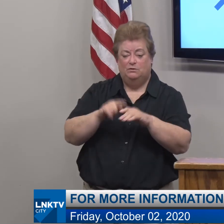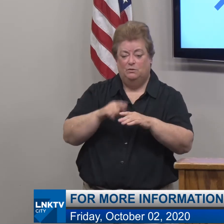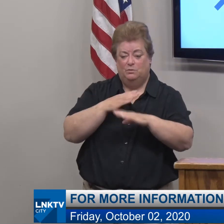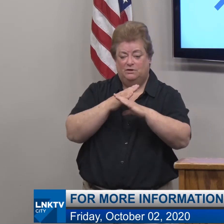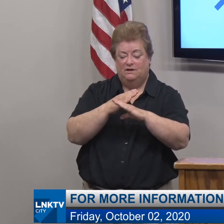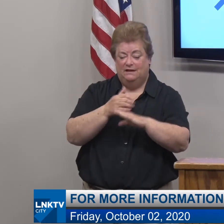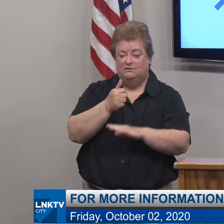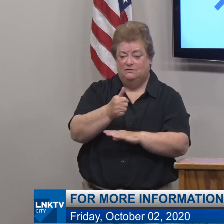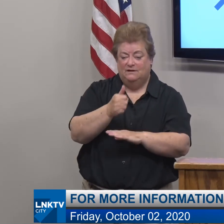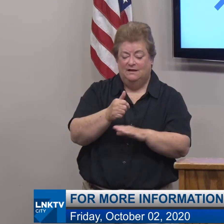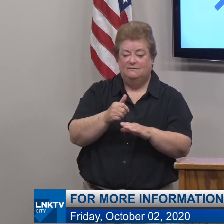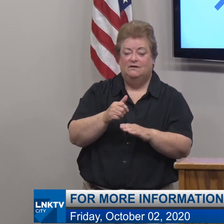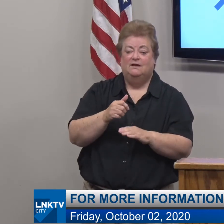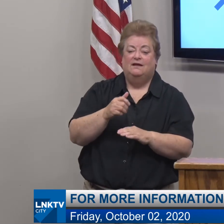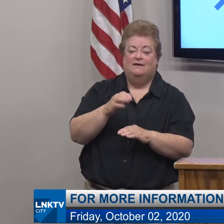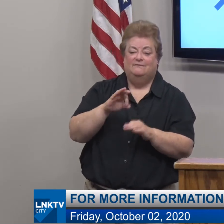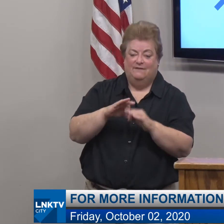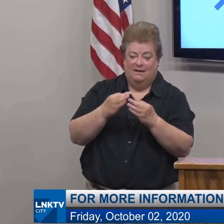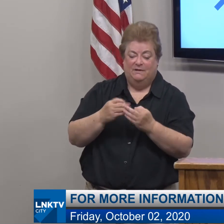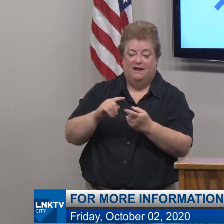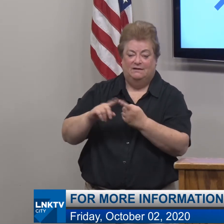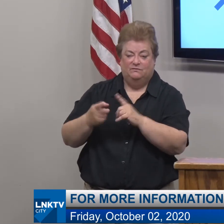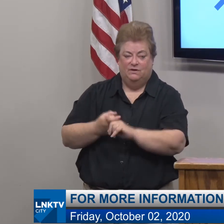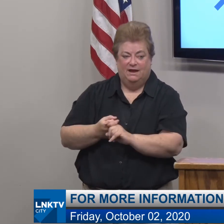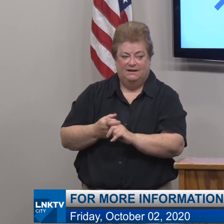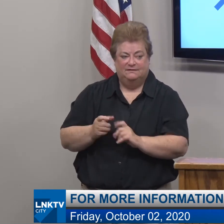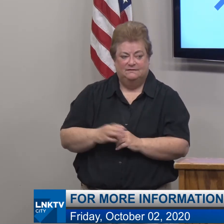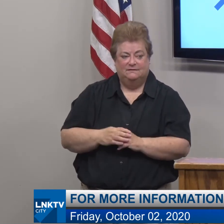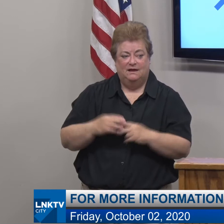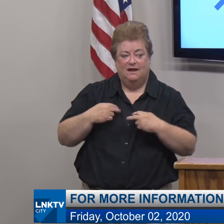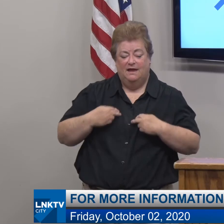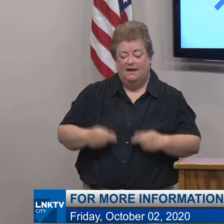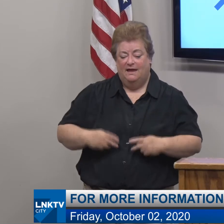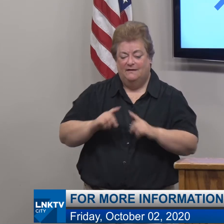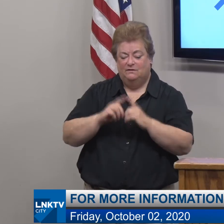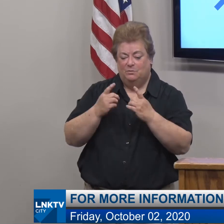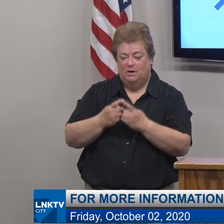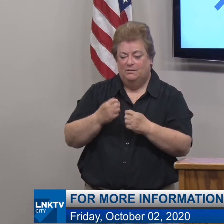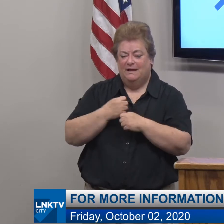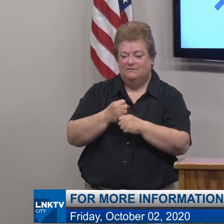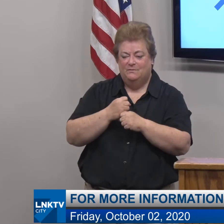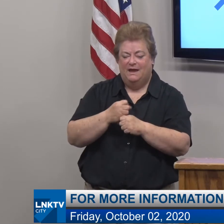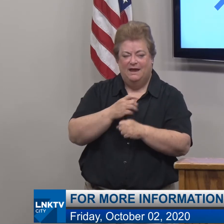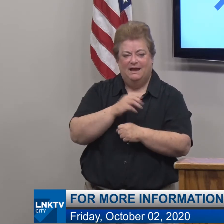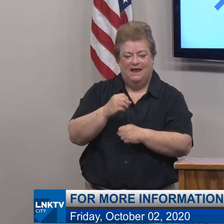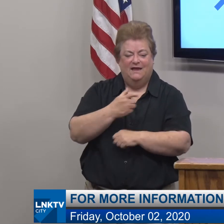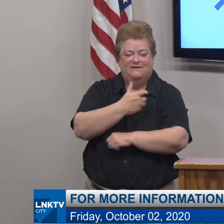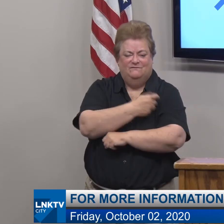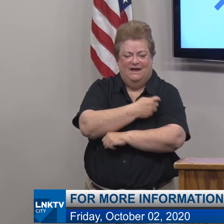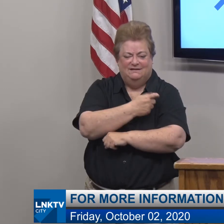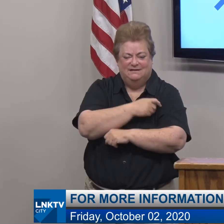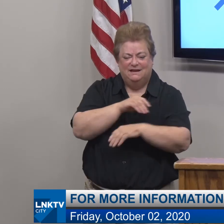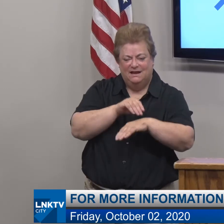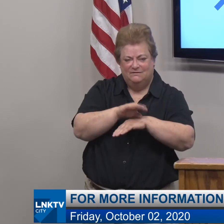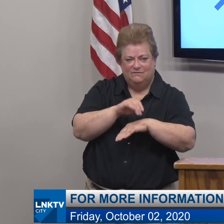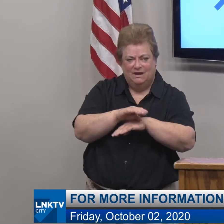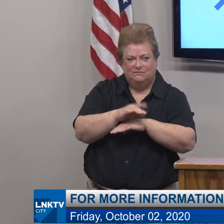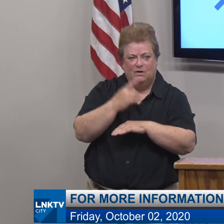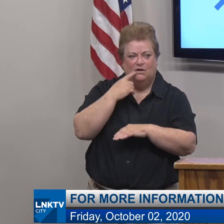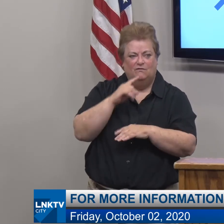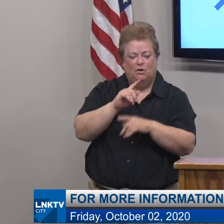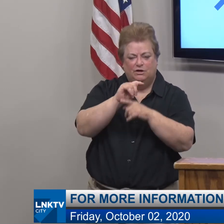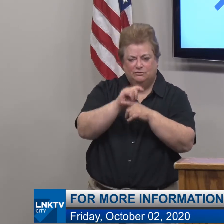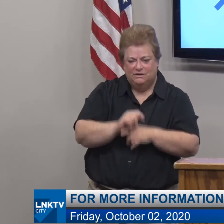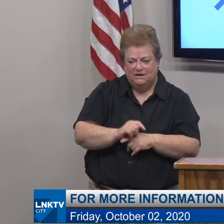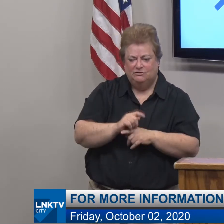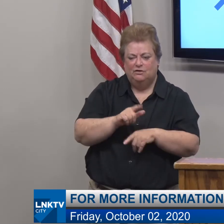your family, and your friends. The health department has formed a vaccine advisory group made up of physicians, long-term